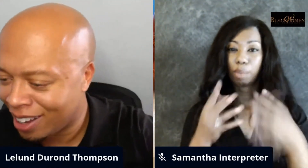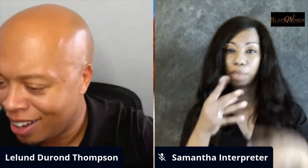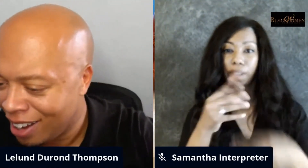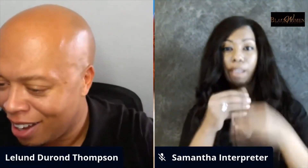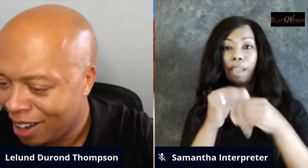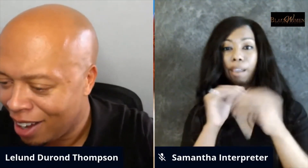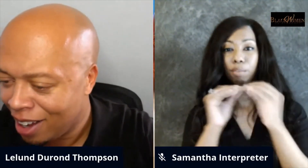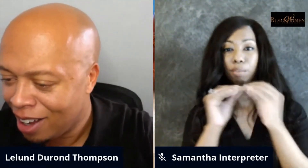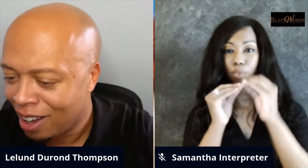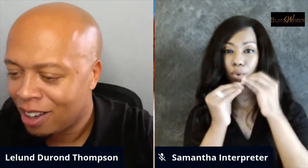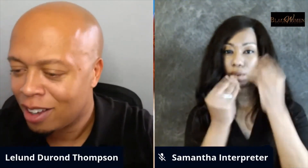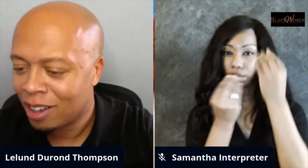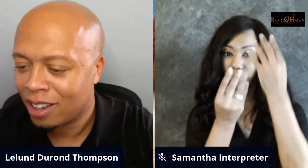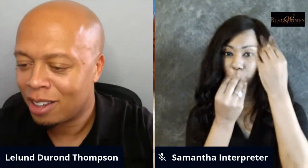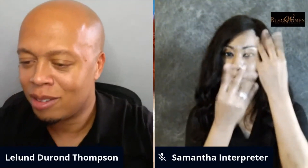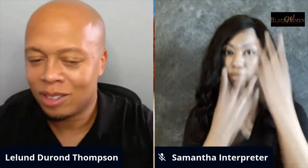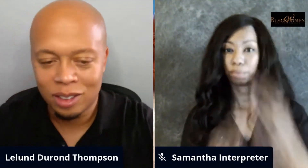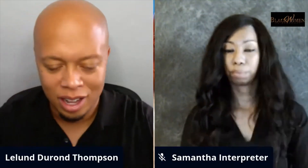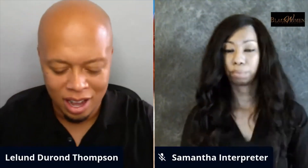Okay.